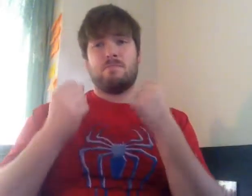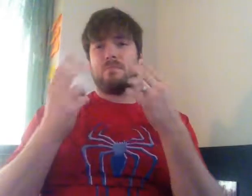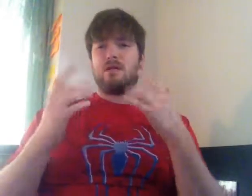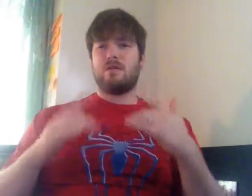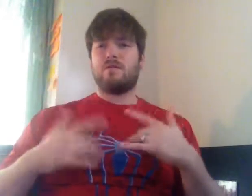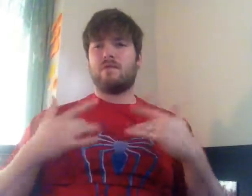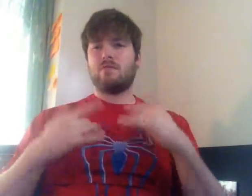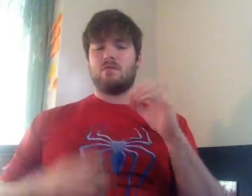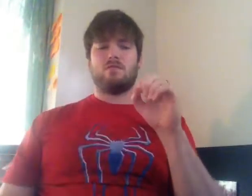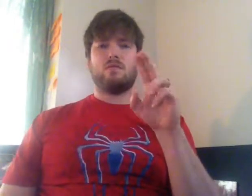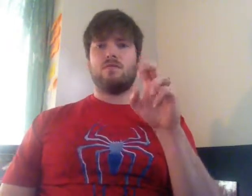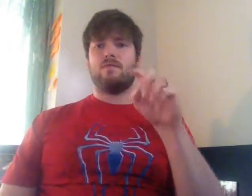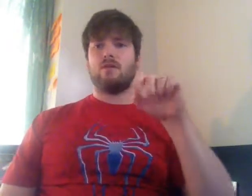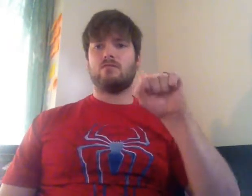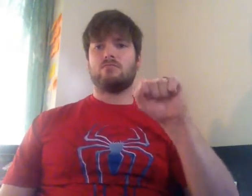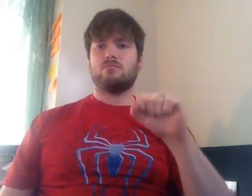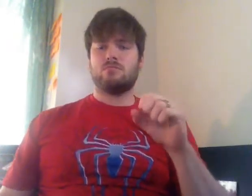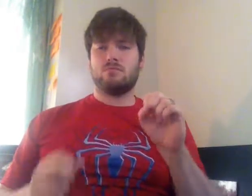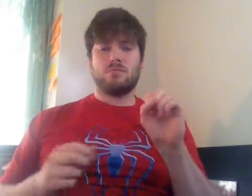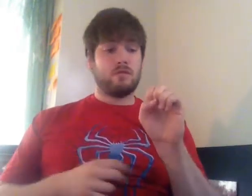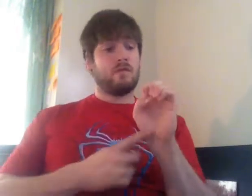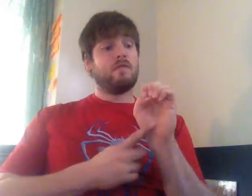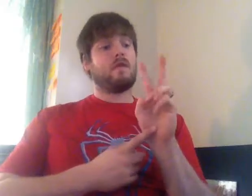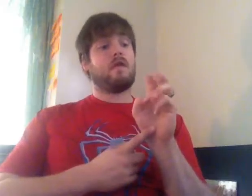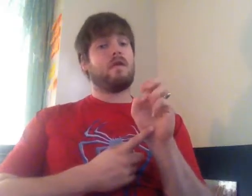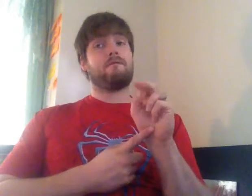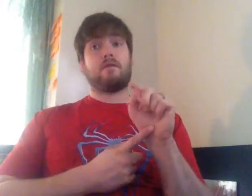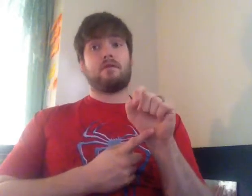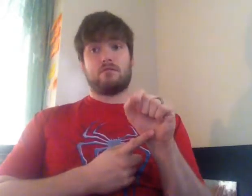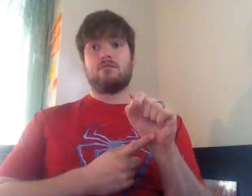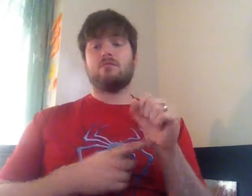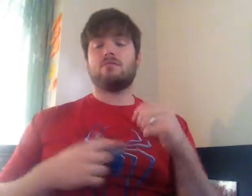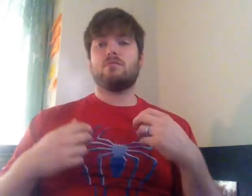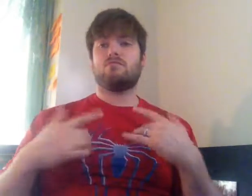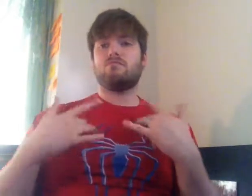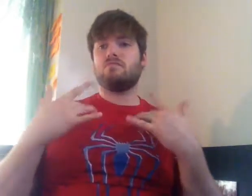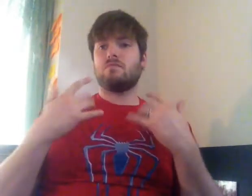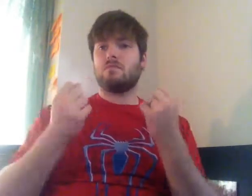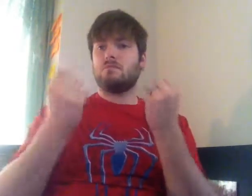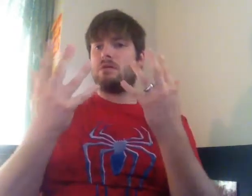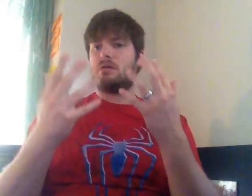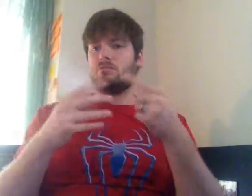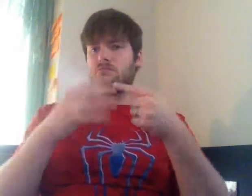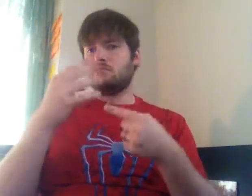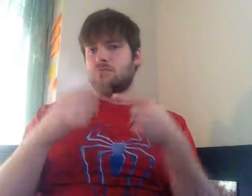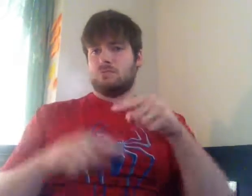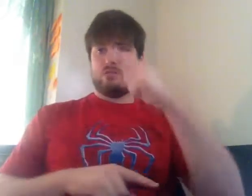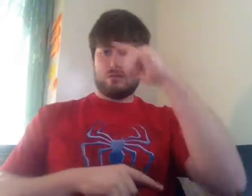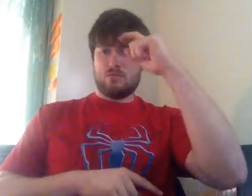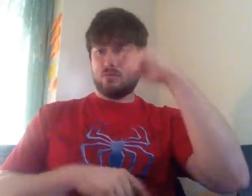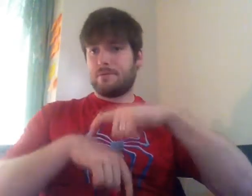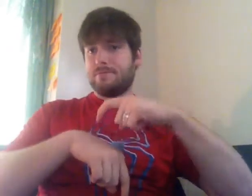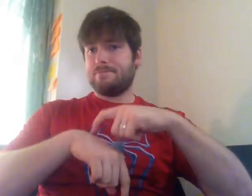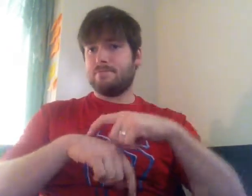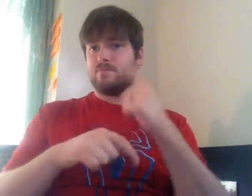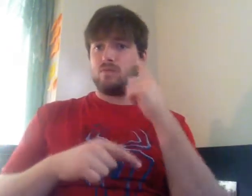it's moving away from the coast at about 36 miles per hour. So if any rain is going to be in the next couple of hours along the Carolina coast,